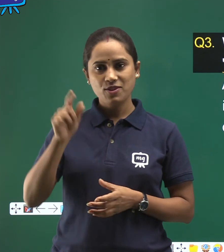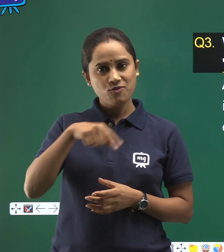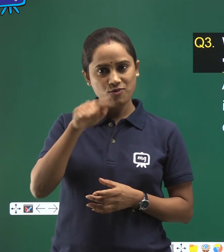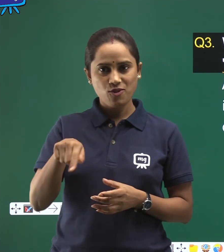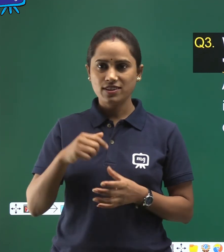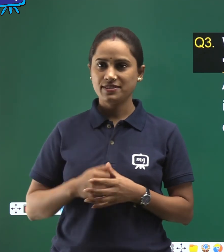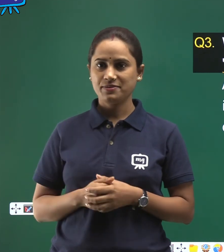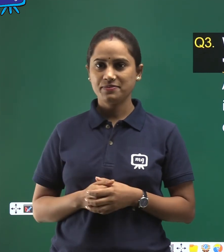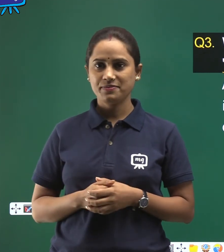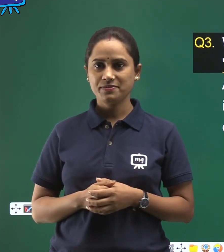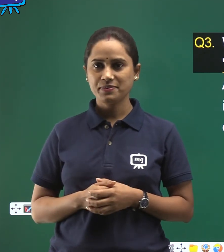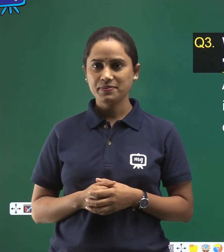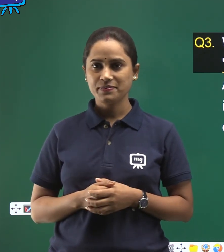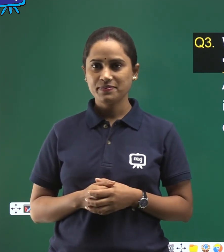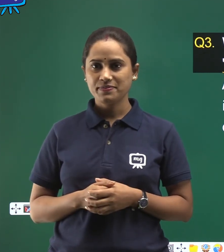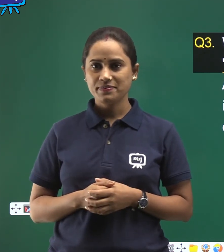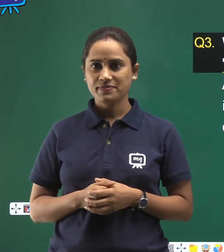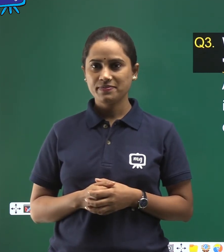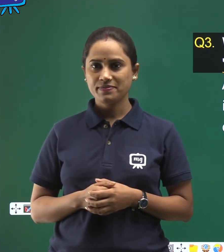for false.